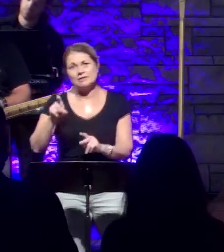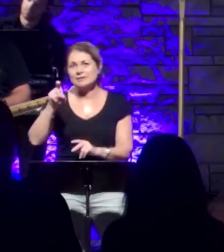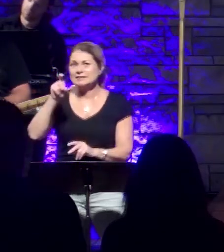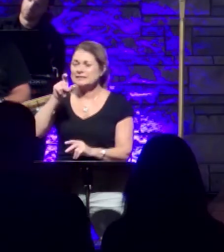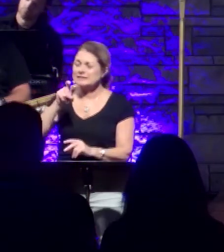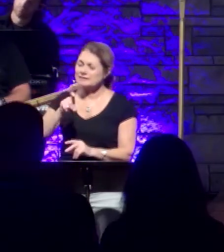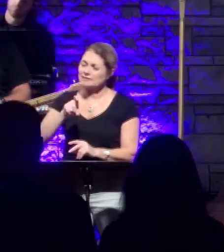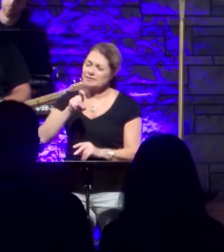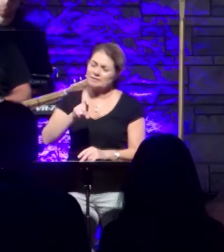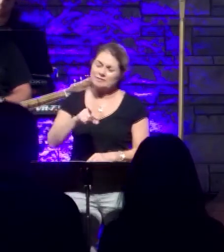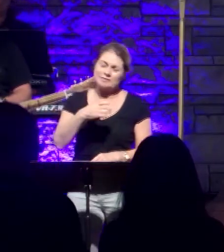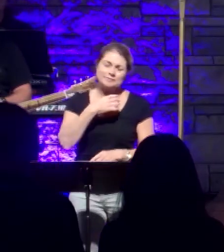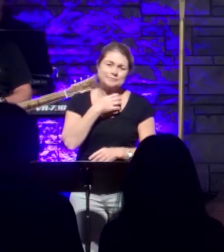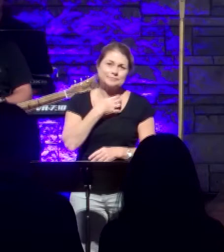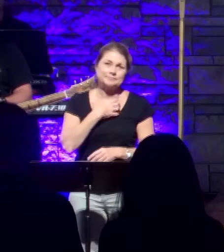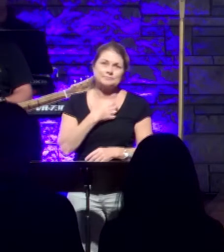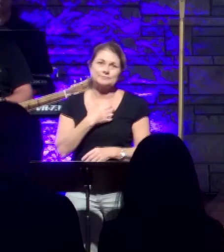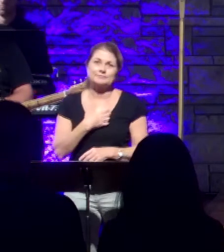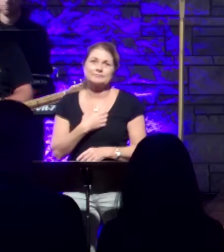desperation,